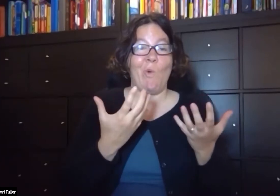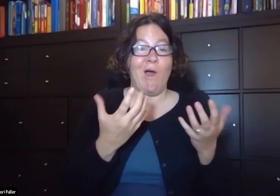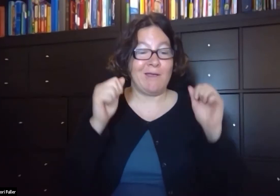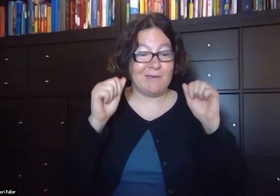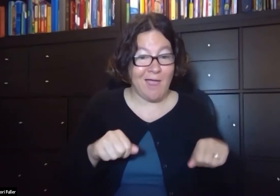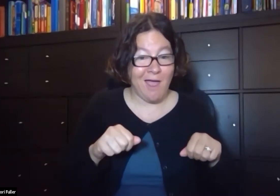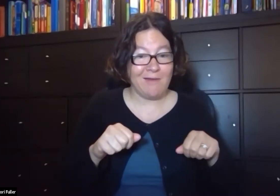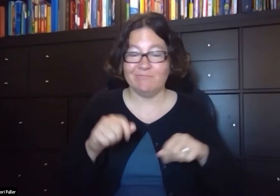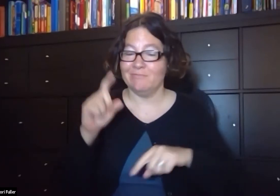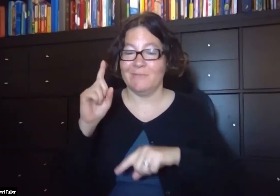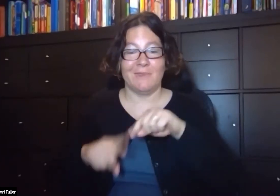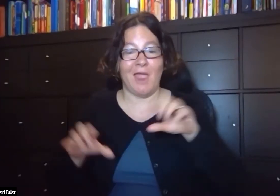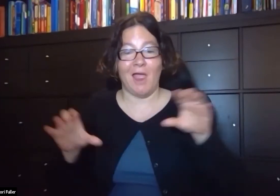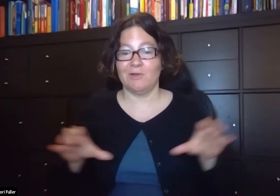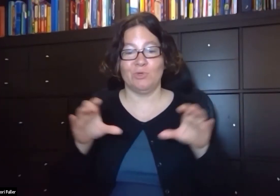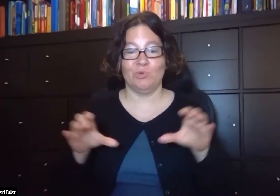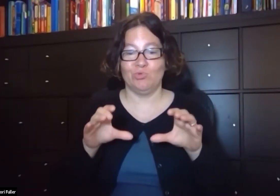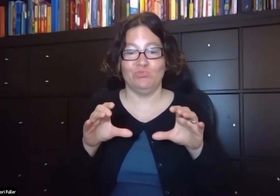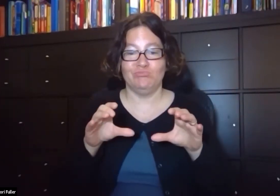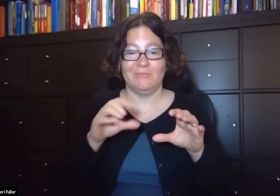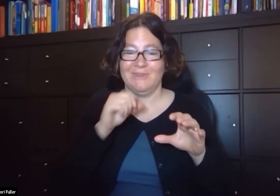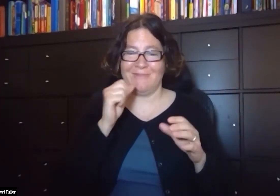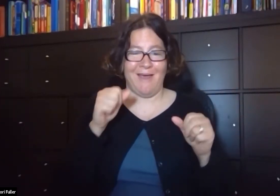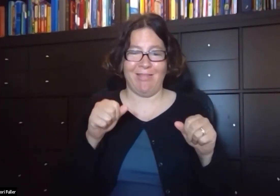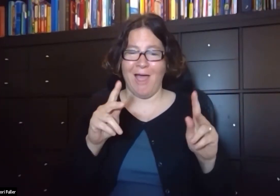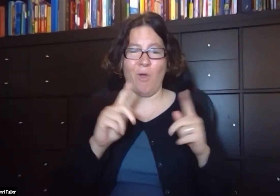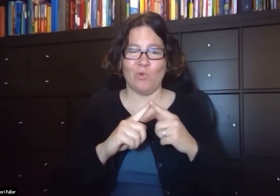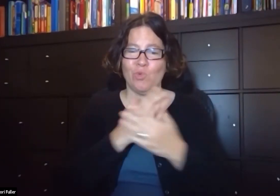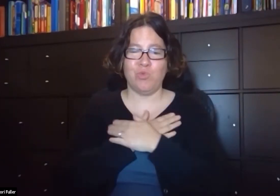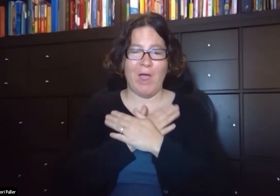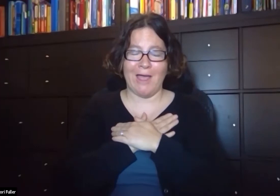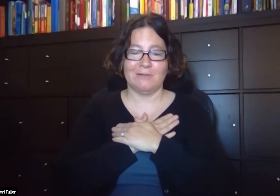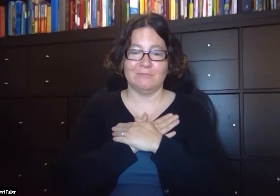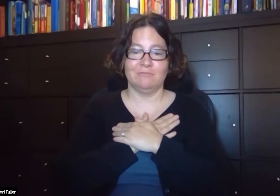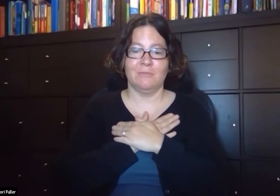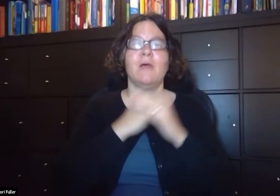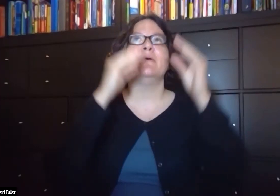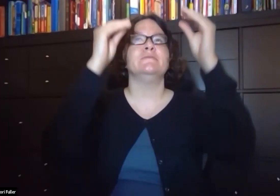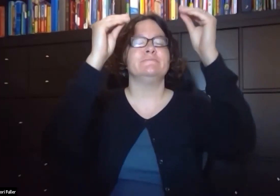The world tells us that we cannot, are not allowed to rest.